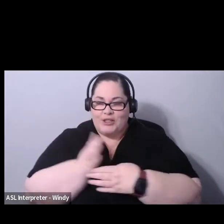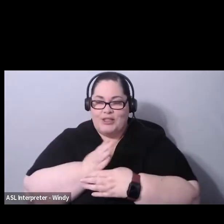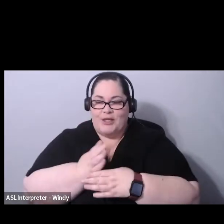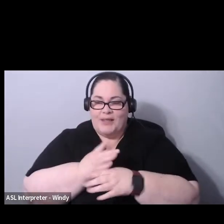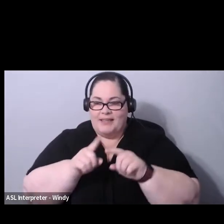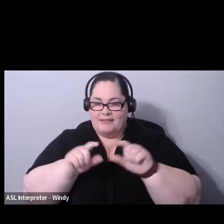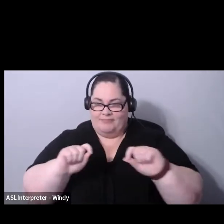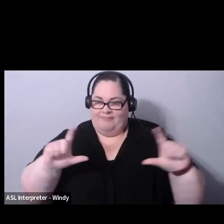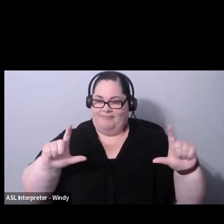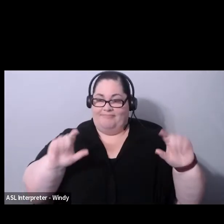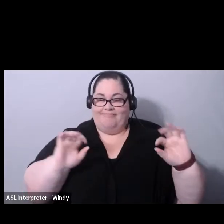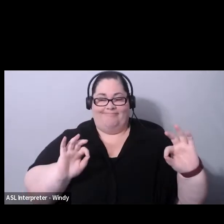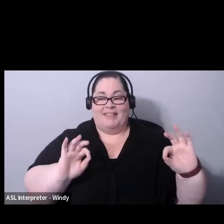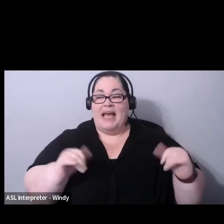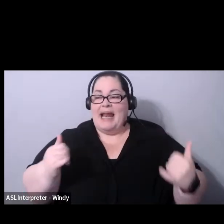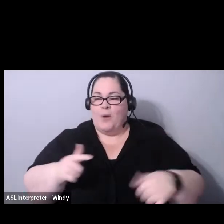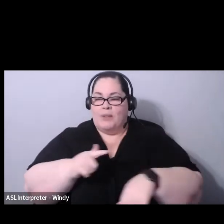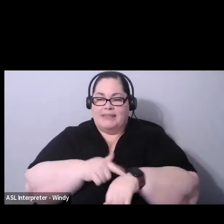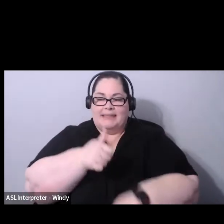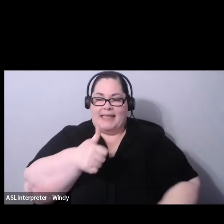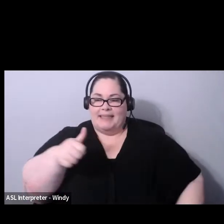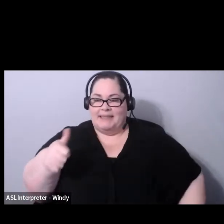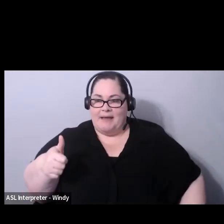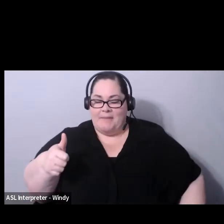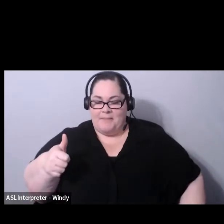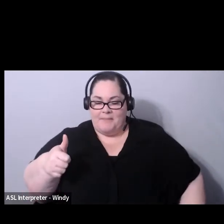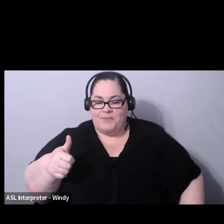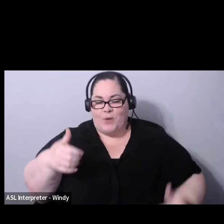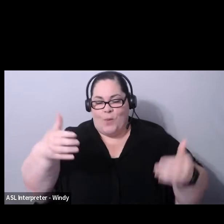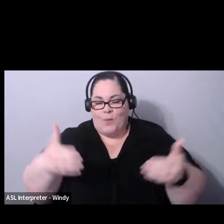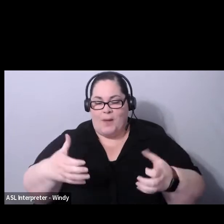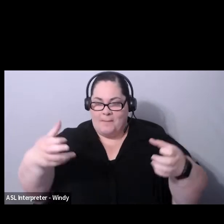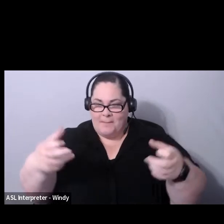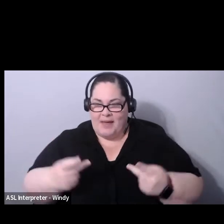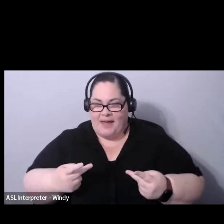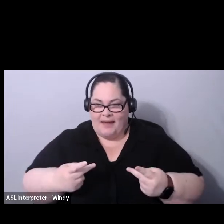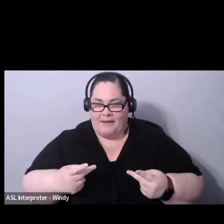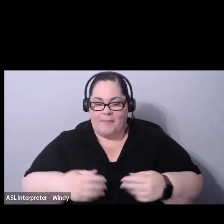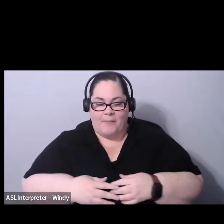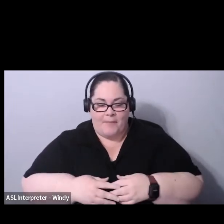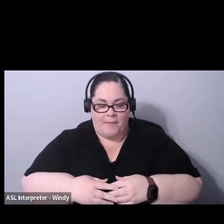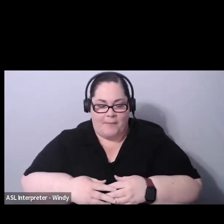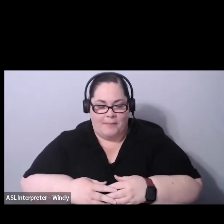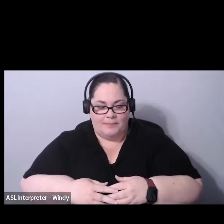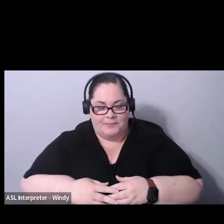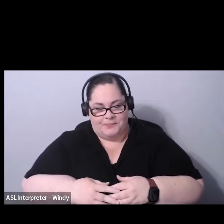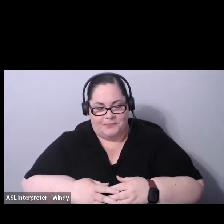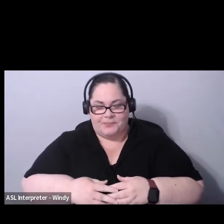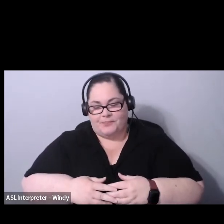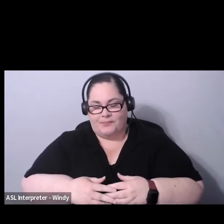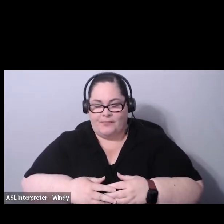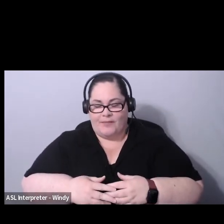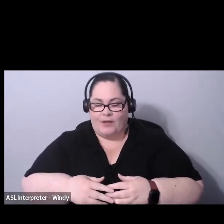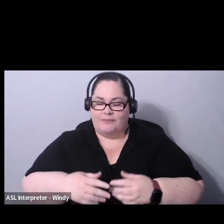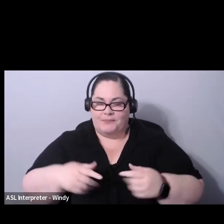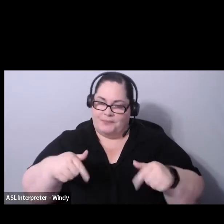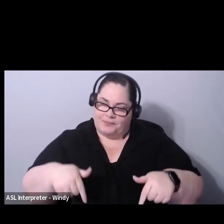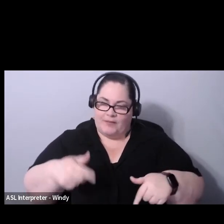And it's 10 after 10, so welcome back to the Hard of Hearing Task Force